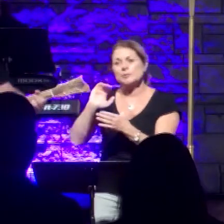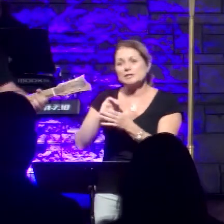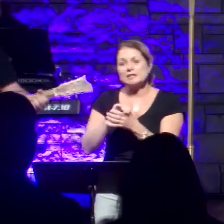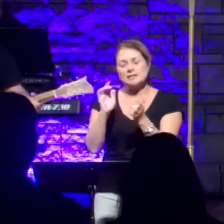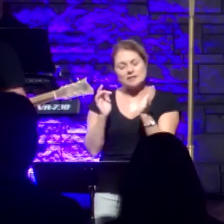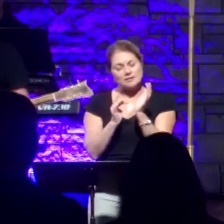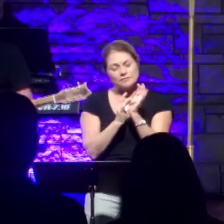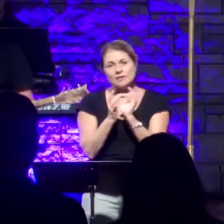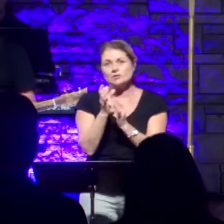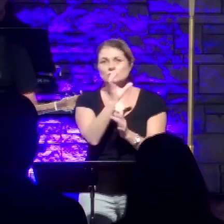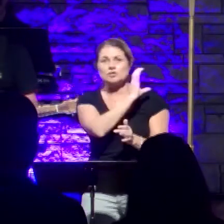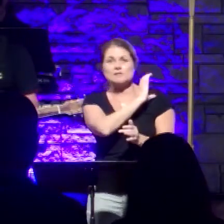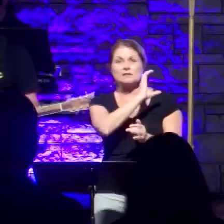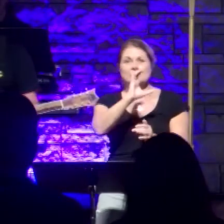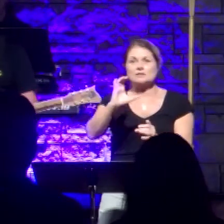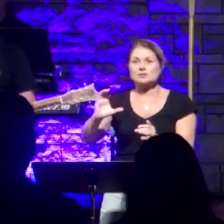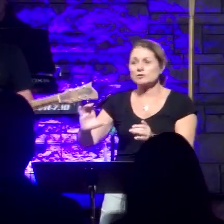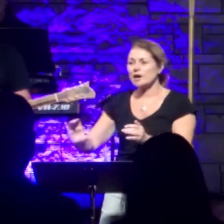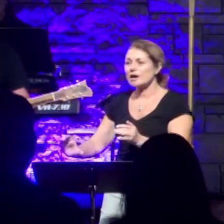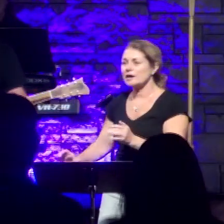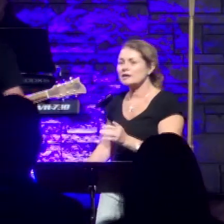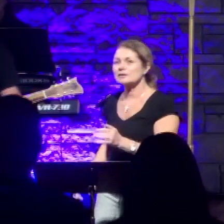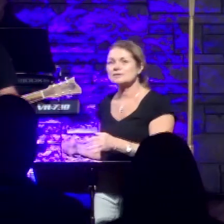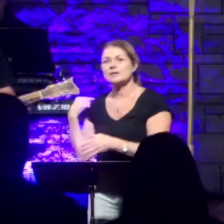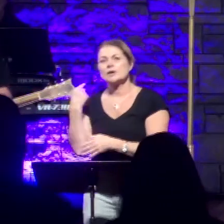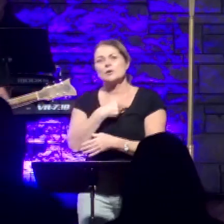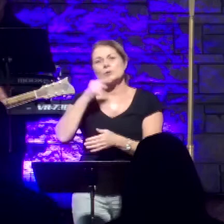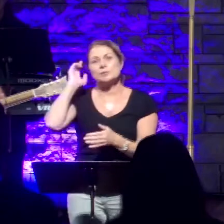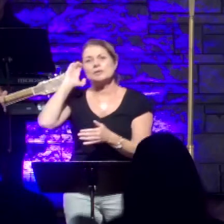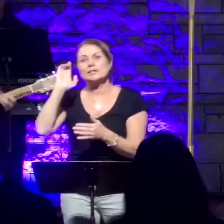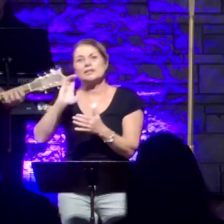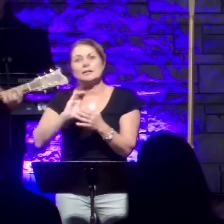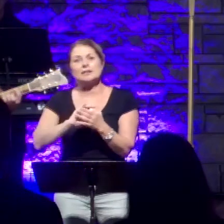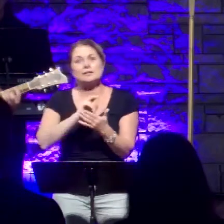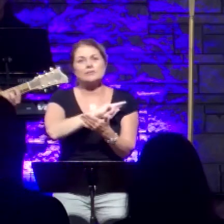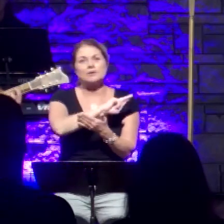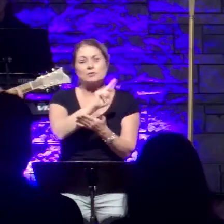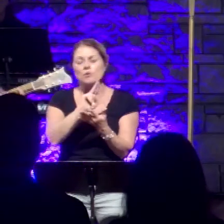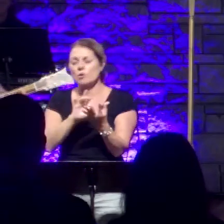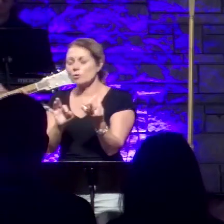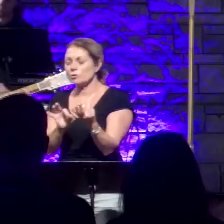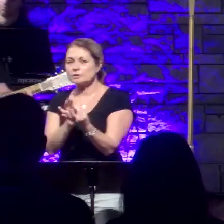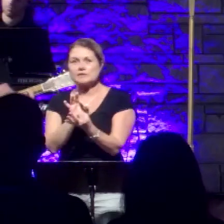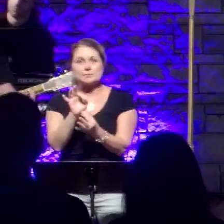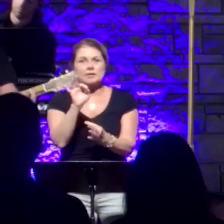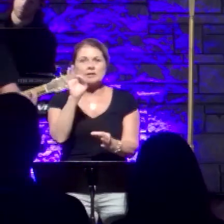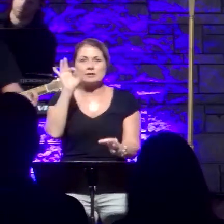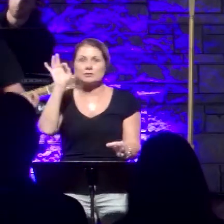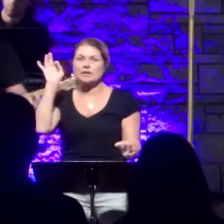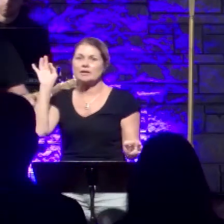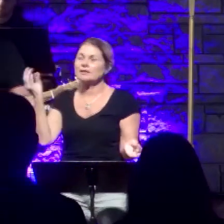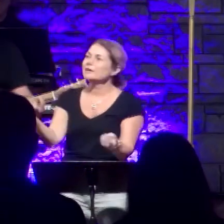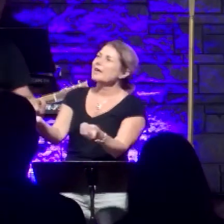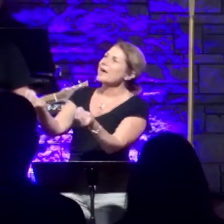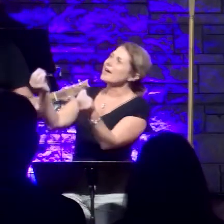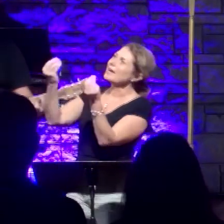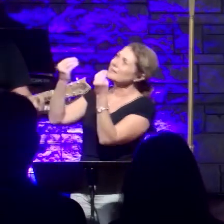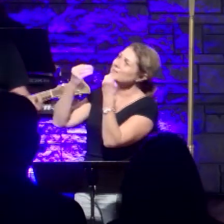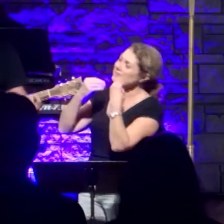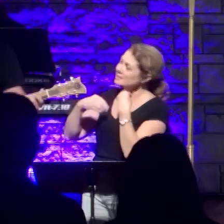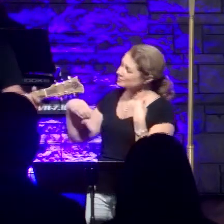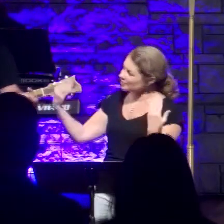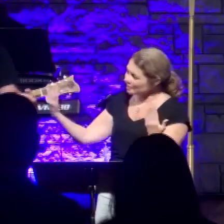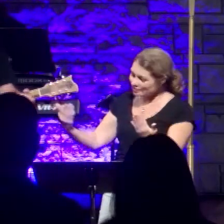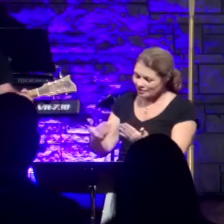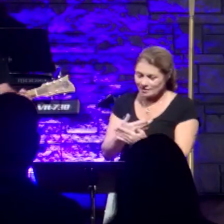We believe in Jesus Christ. We believe in the Holy Spirit, and